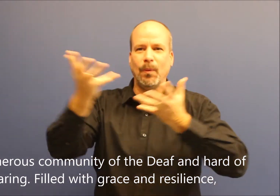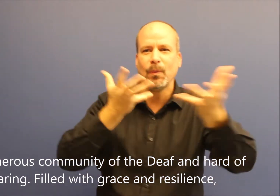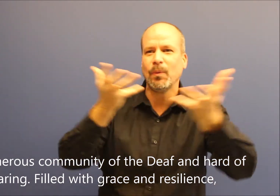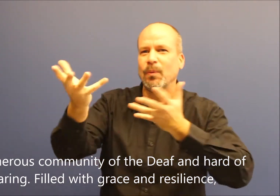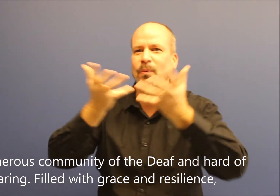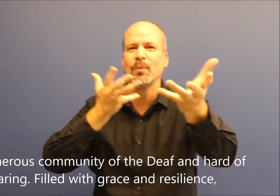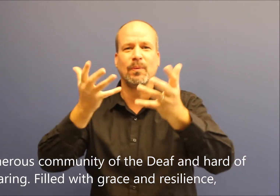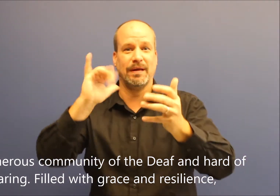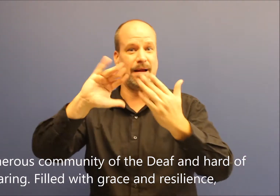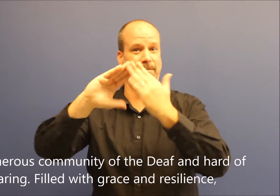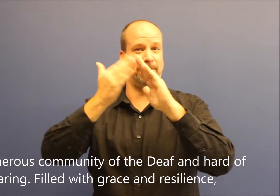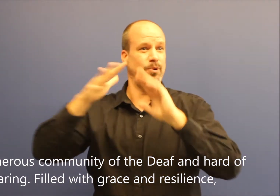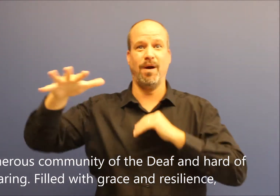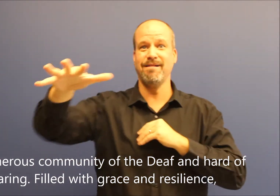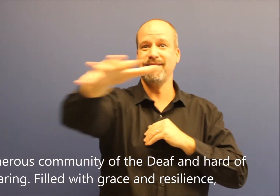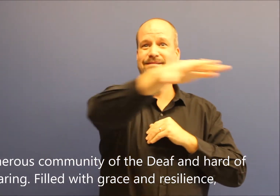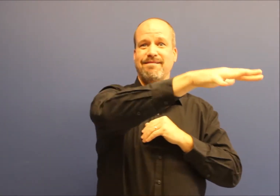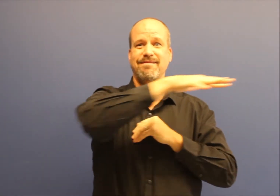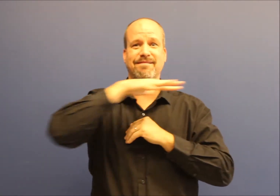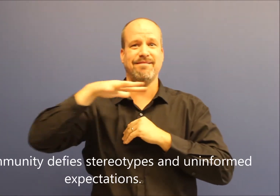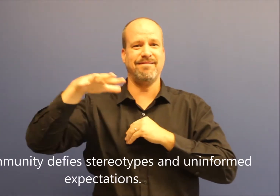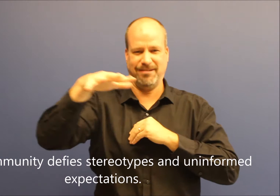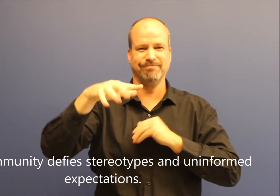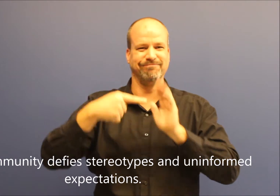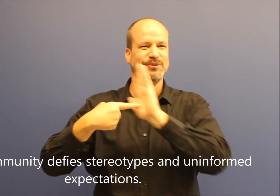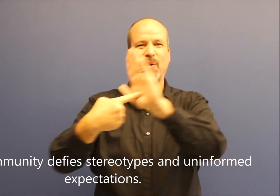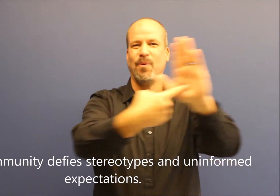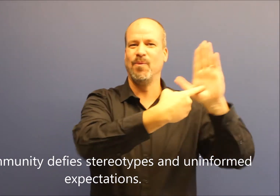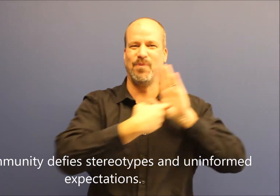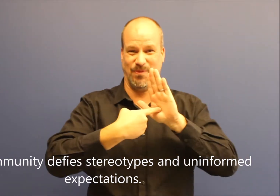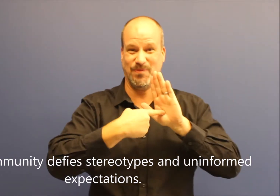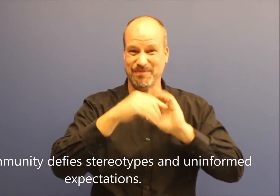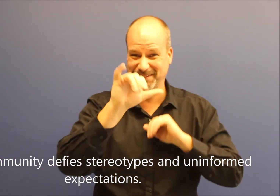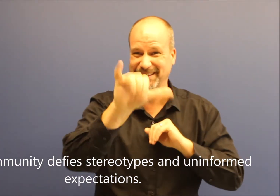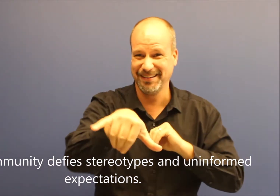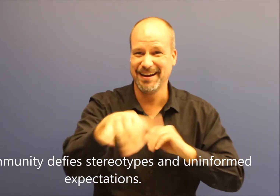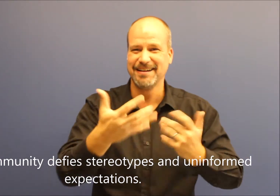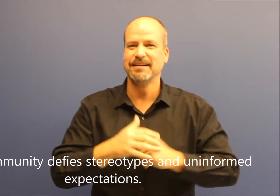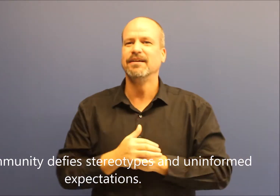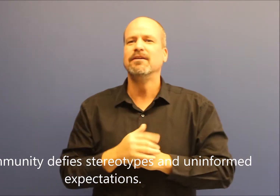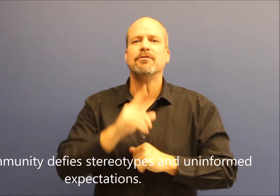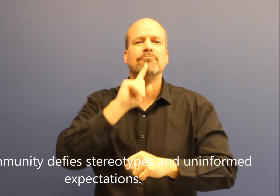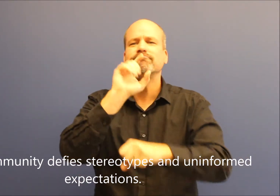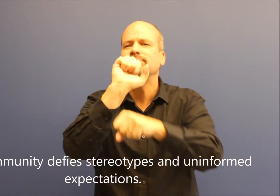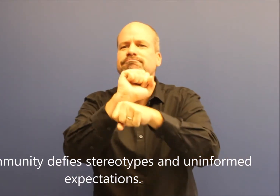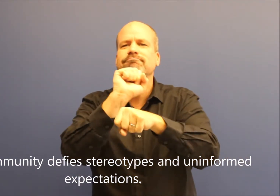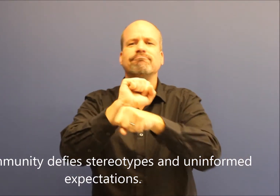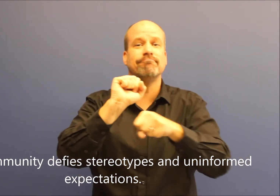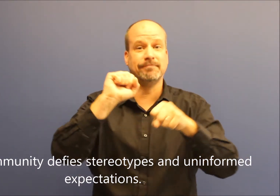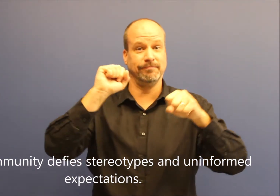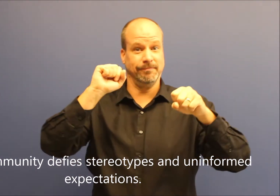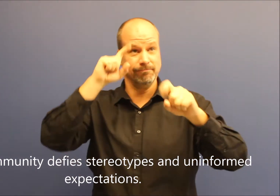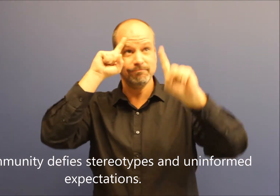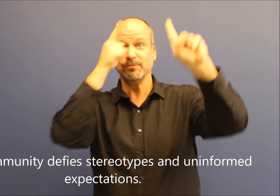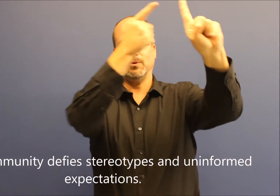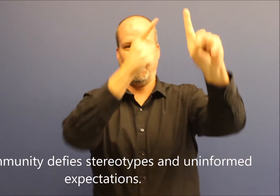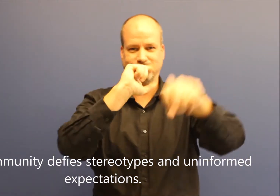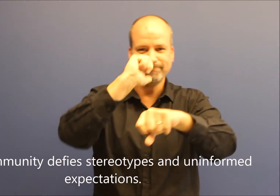Filled with grace and resilience, our community defies stereotypes and uninformed